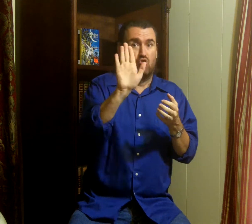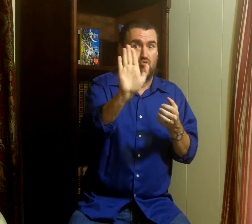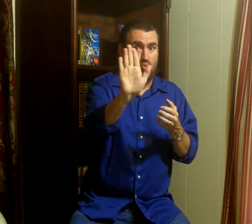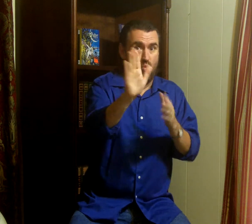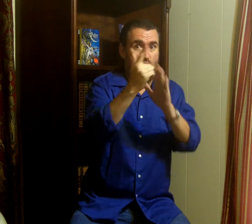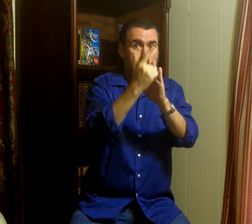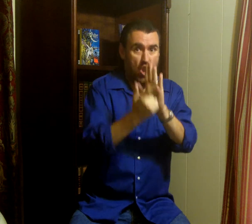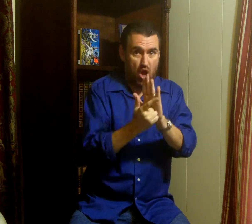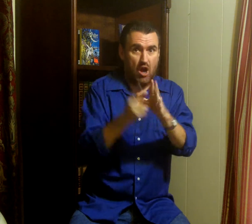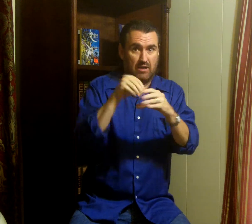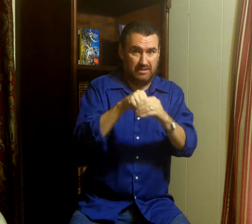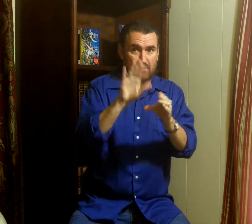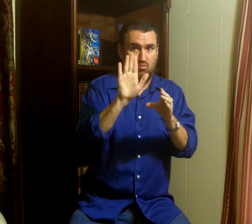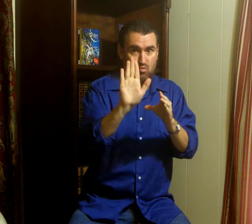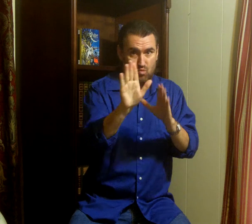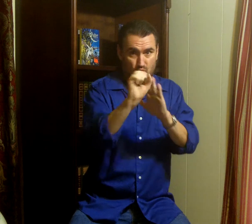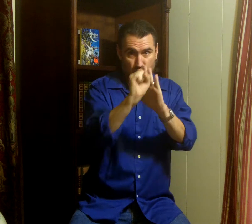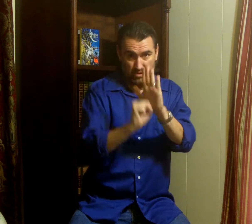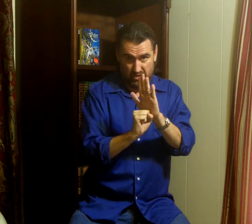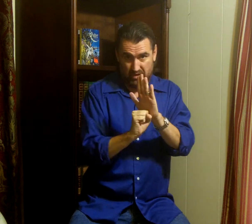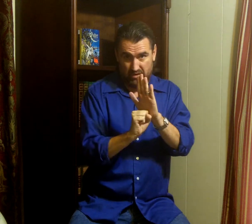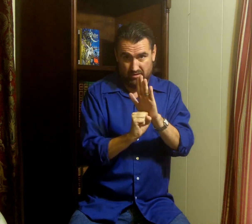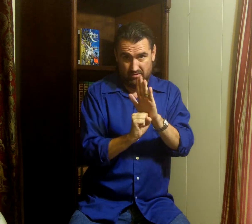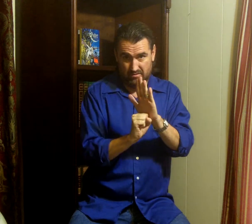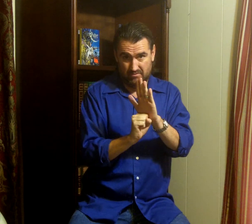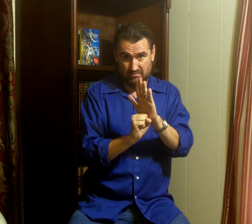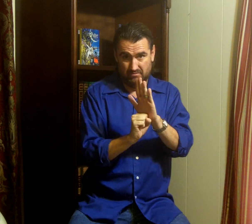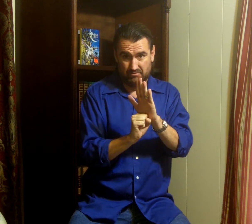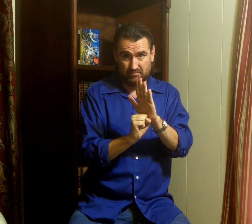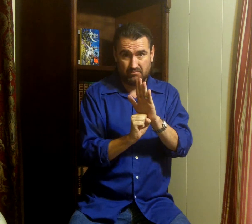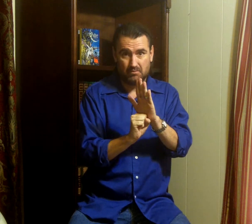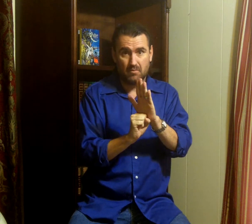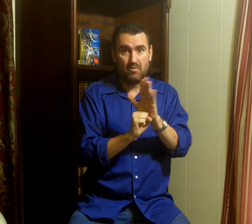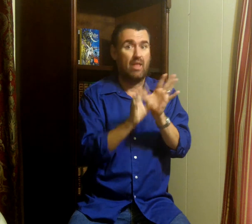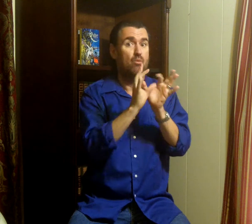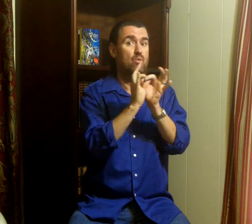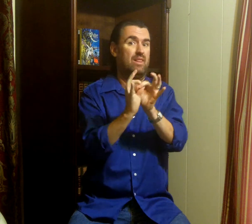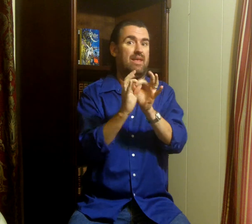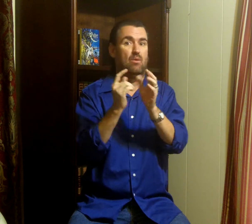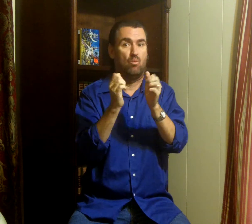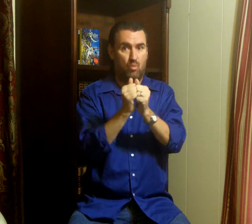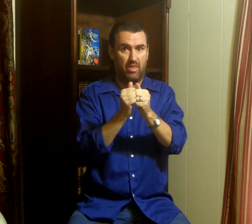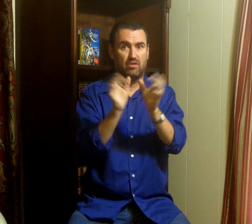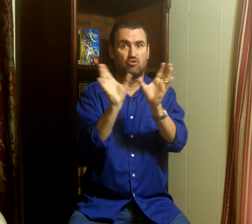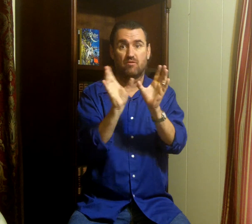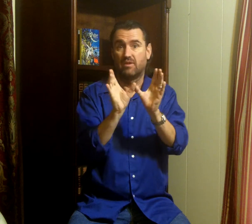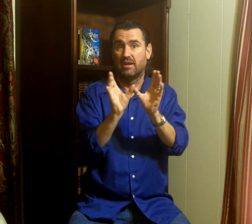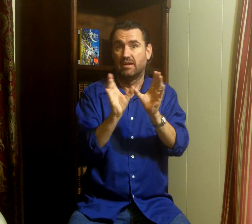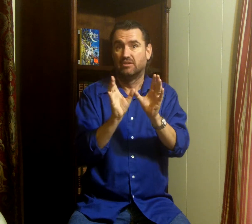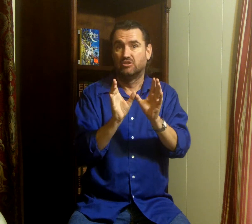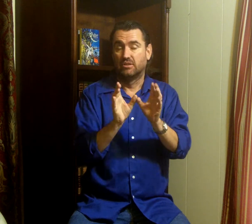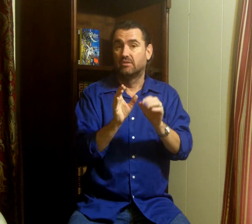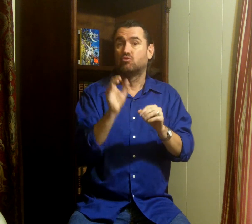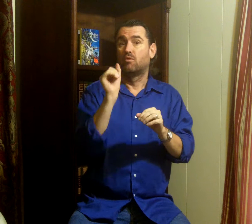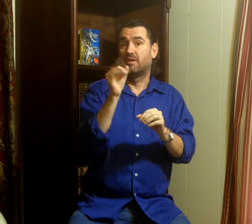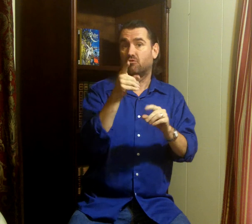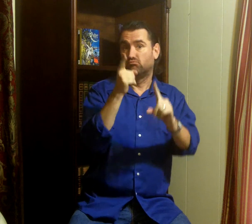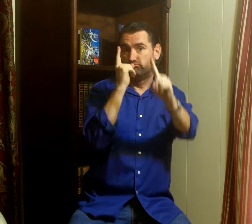in that state related to certification, and that if you are going to get certified, that you get the appropriate